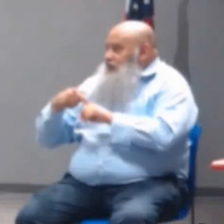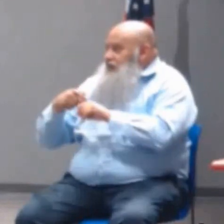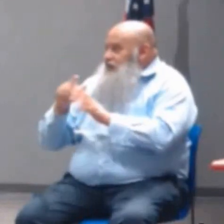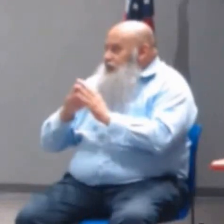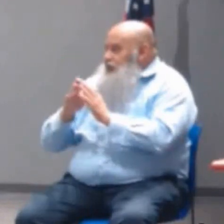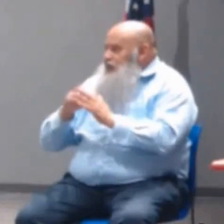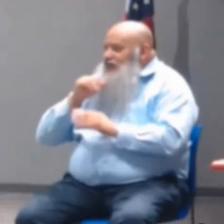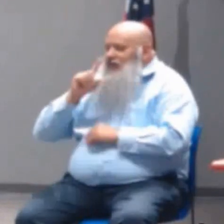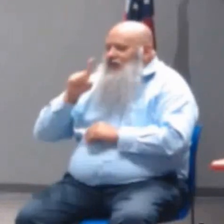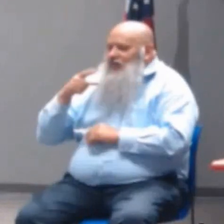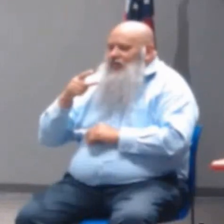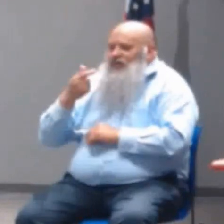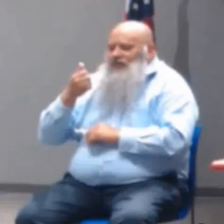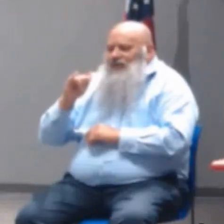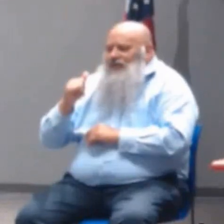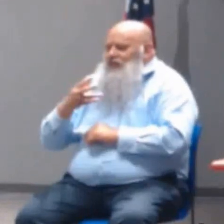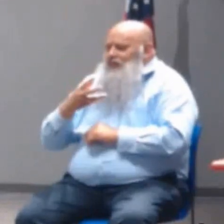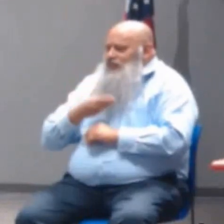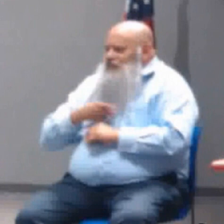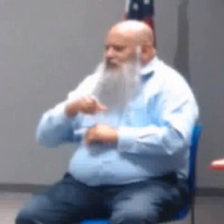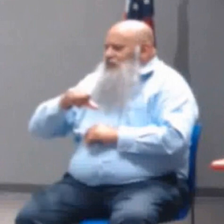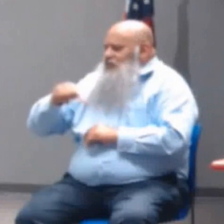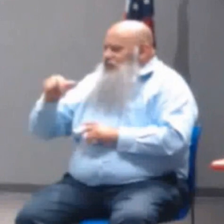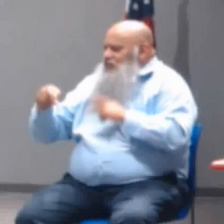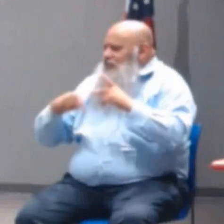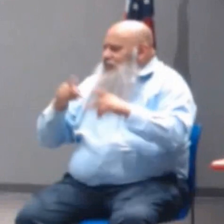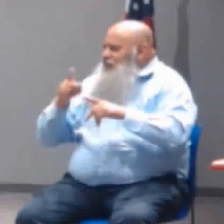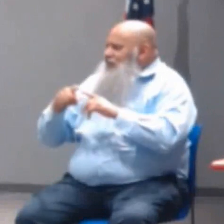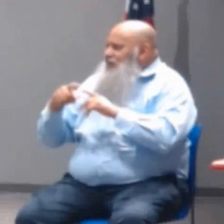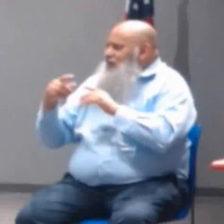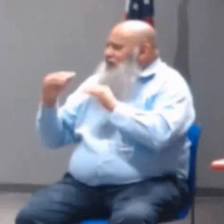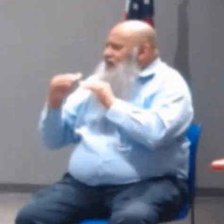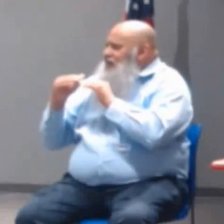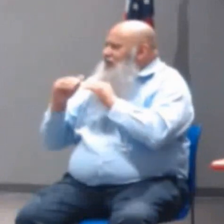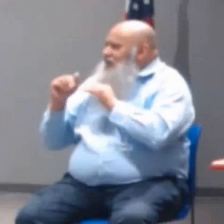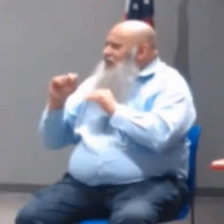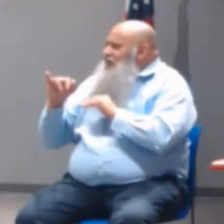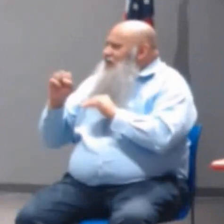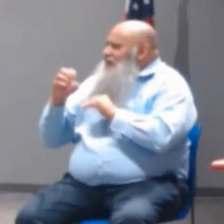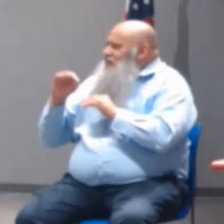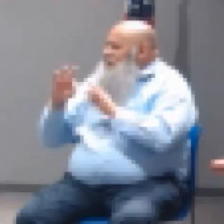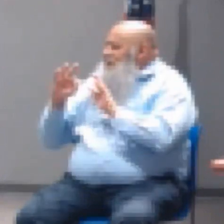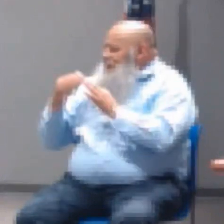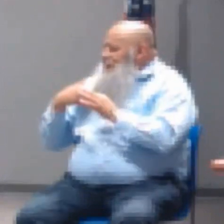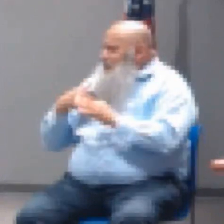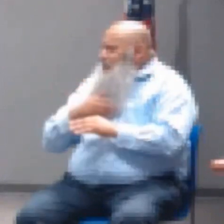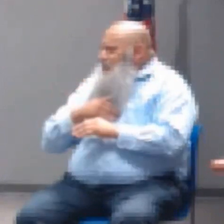just gay, trans, and other people, but allies and family members.